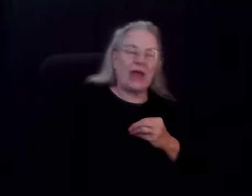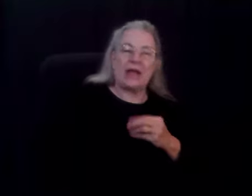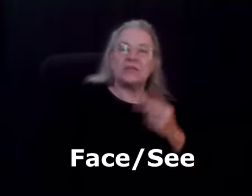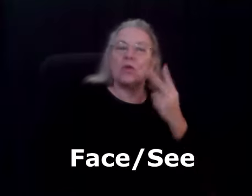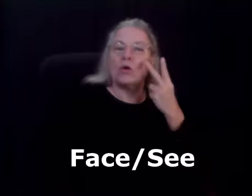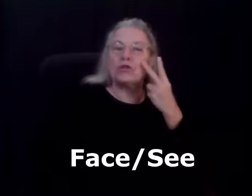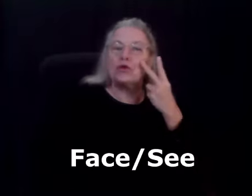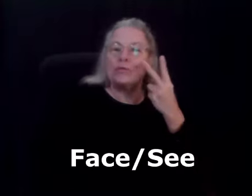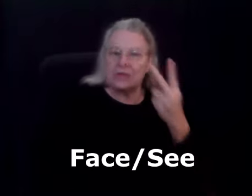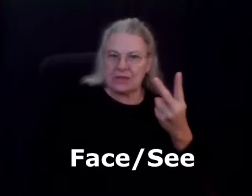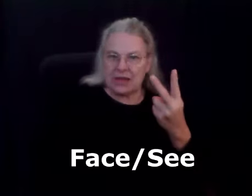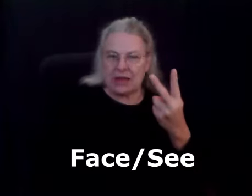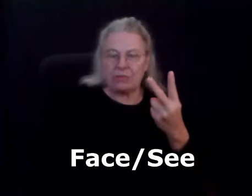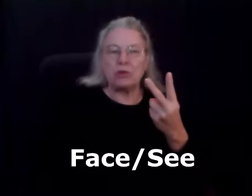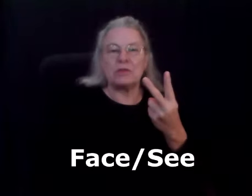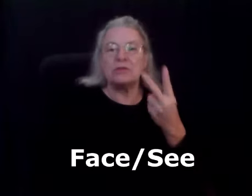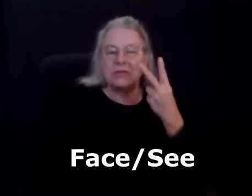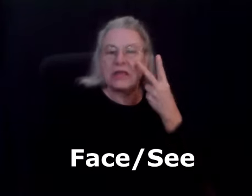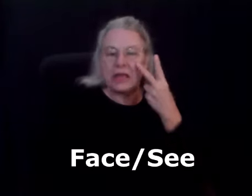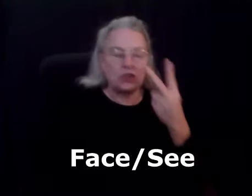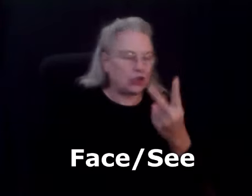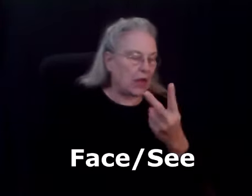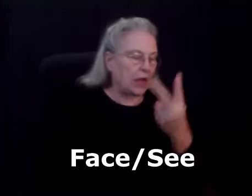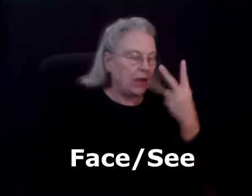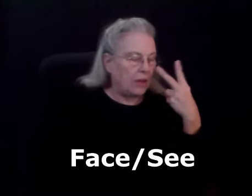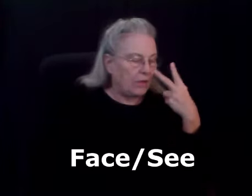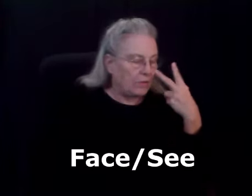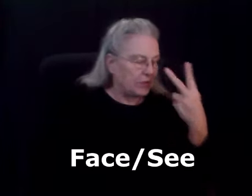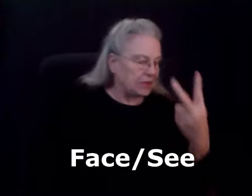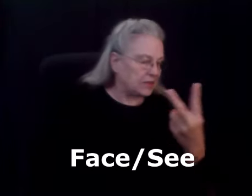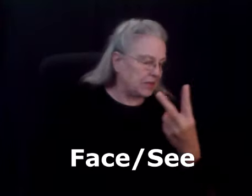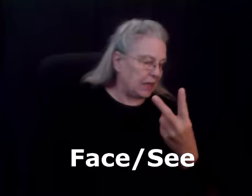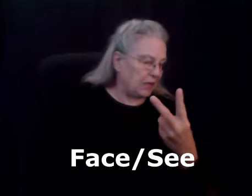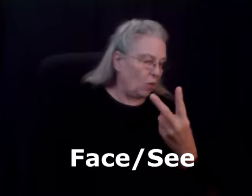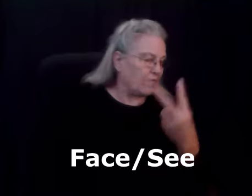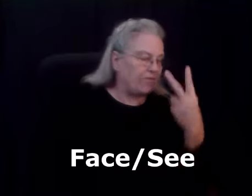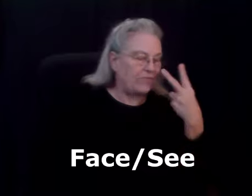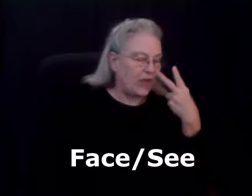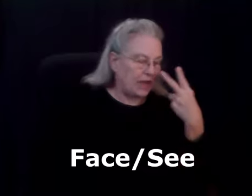Face, or to see. You can see each day. See or face.